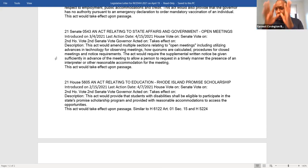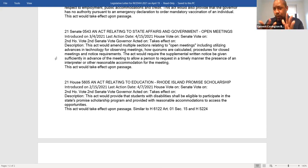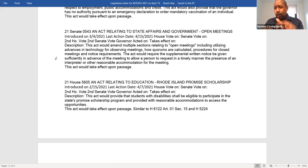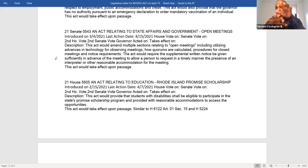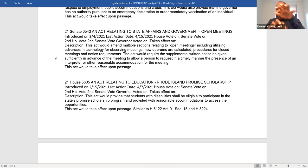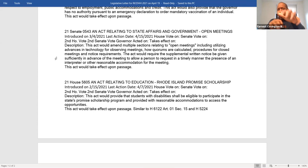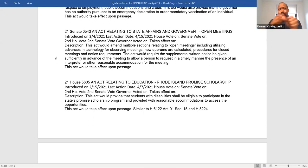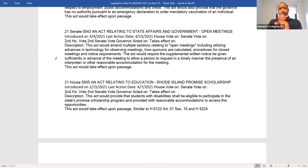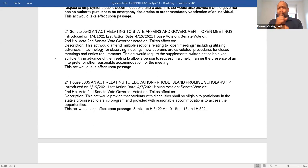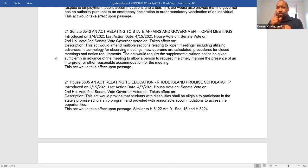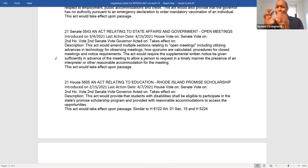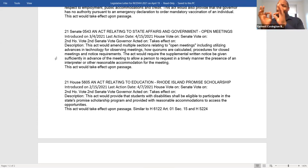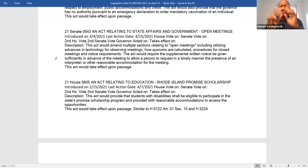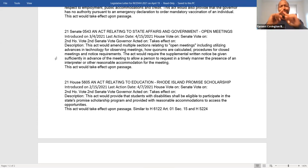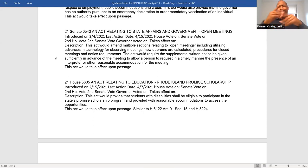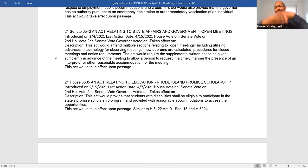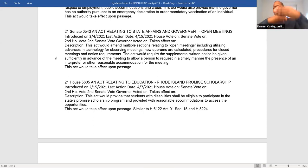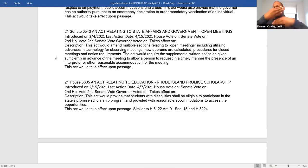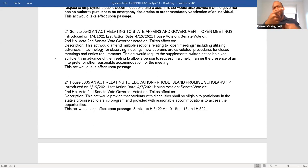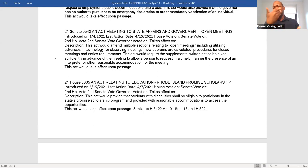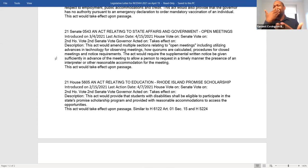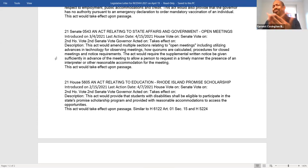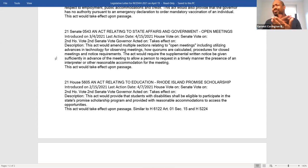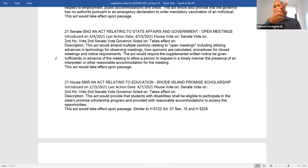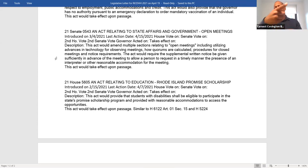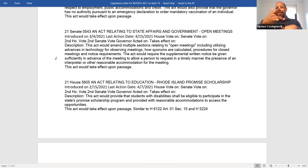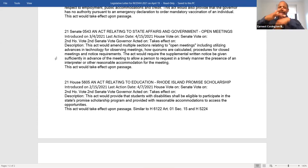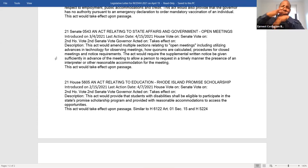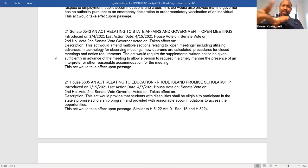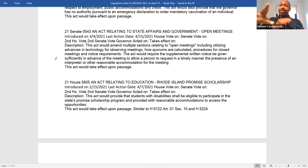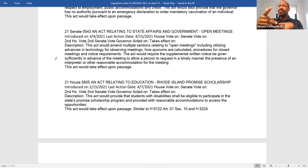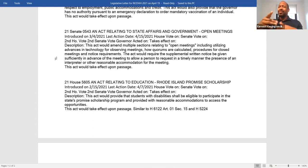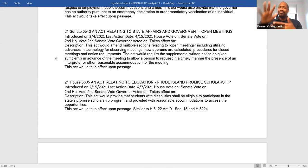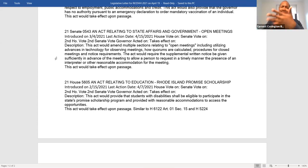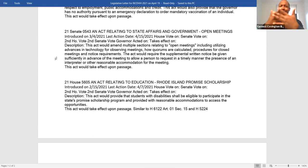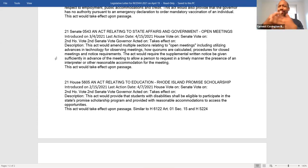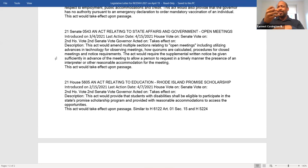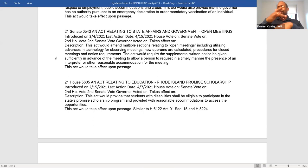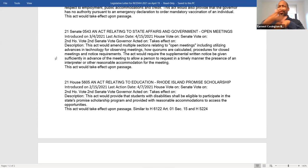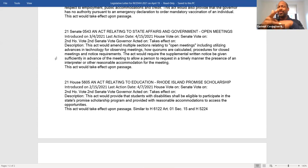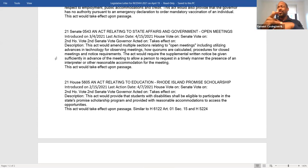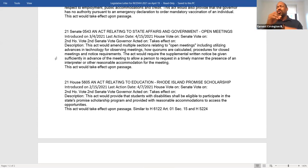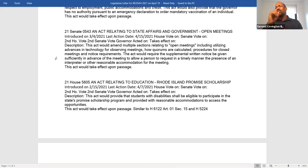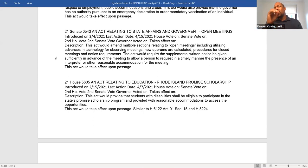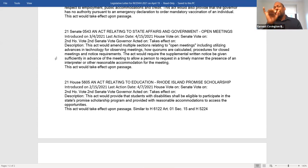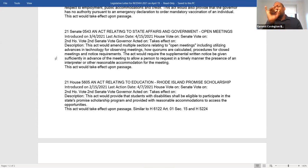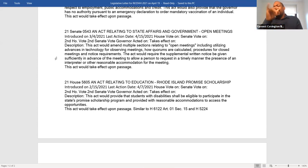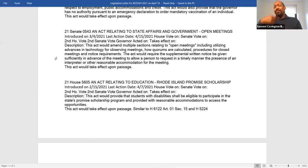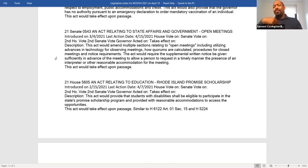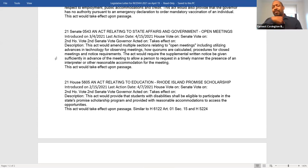would impact us, as we're often scheduling interpreters in CART. And Bethany does a great job doing that early and setting that schedule early